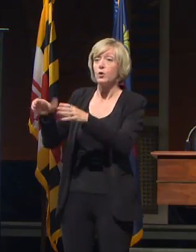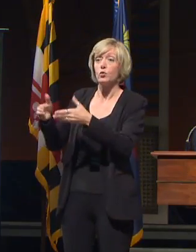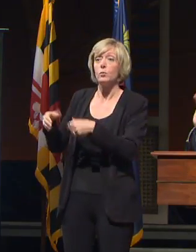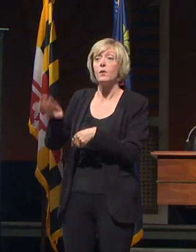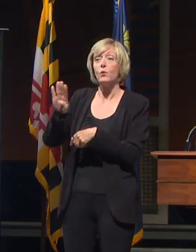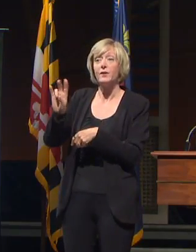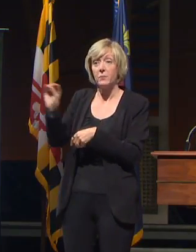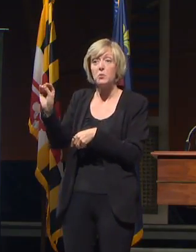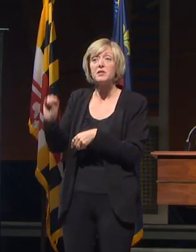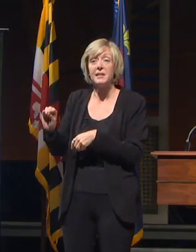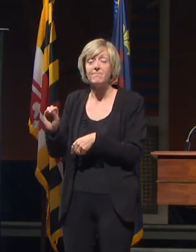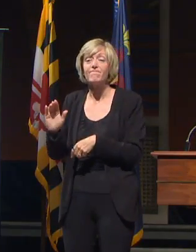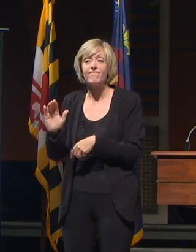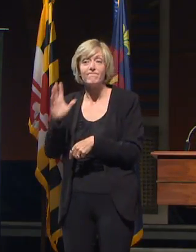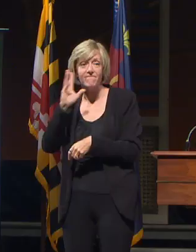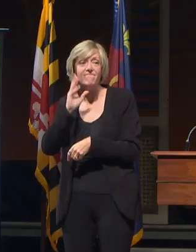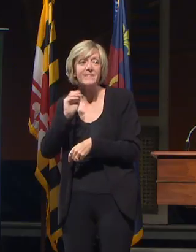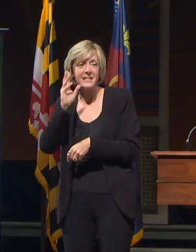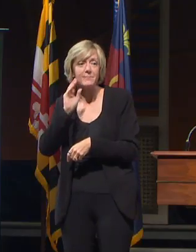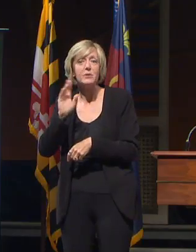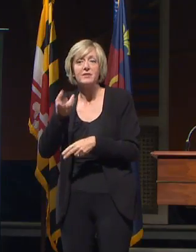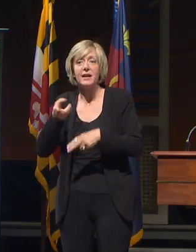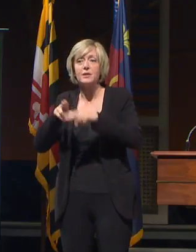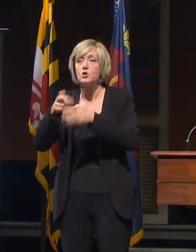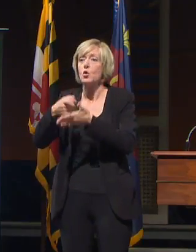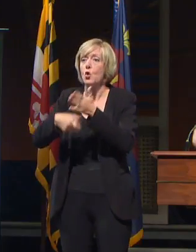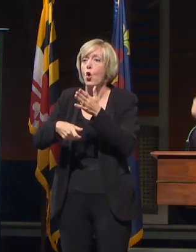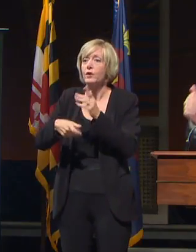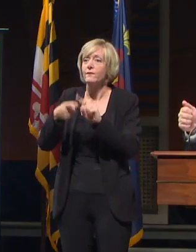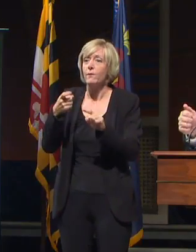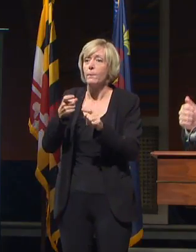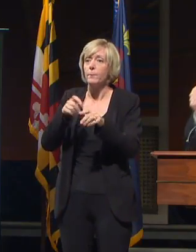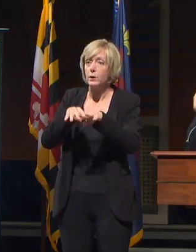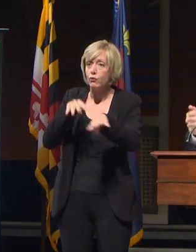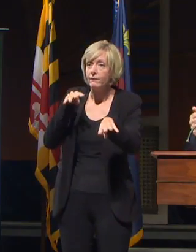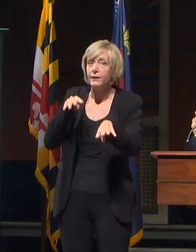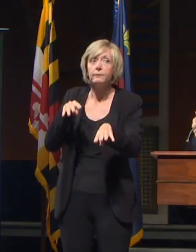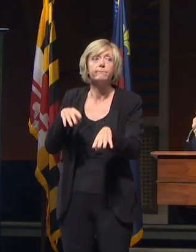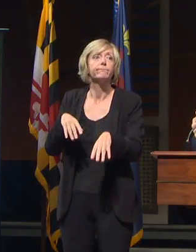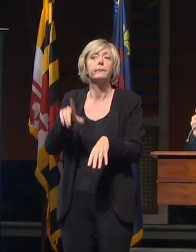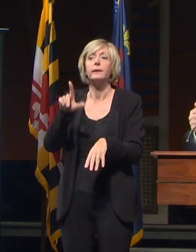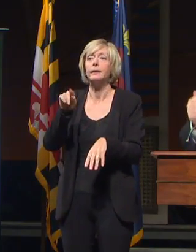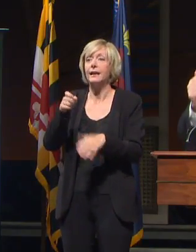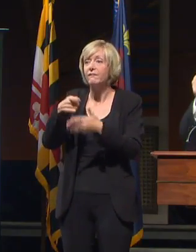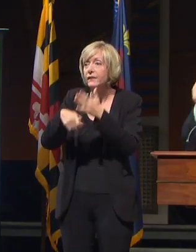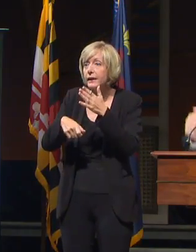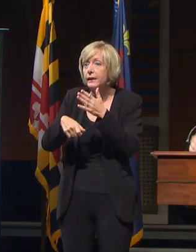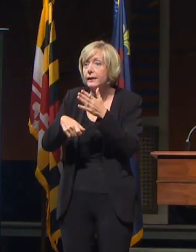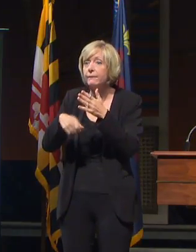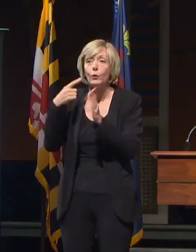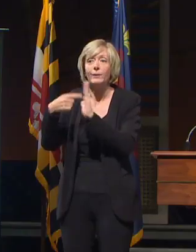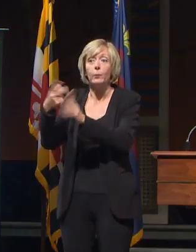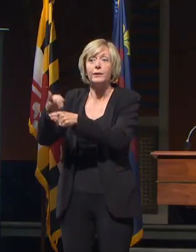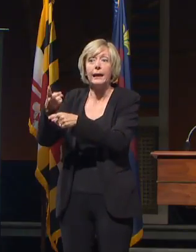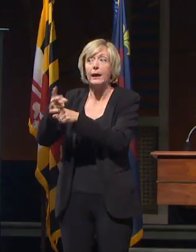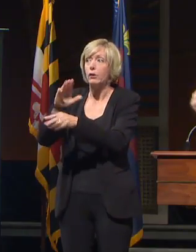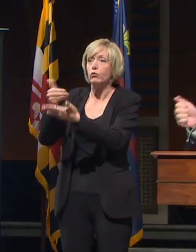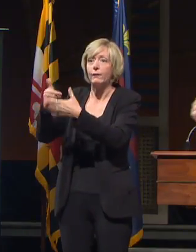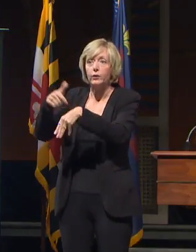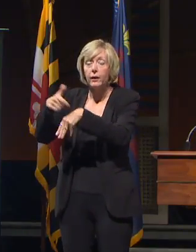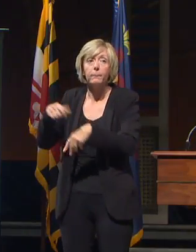47% have said they have experienced additional costs from congestion, like late fees at daycare,